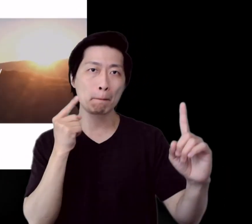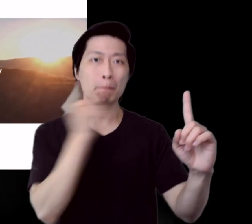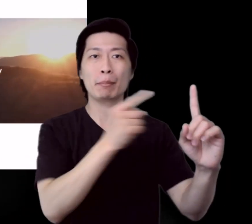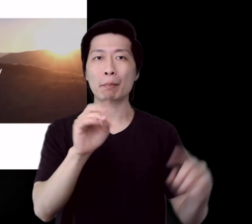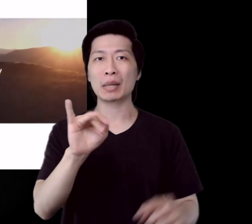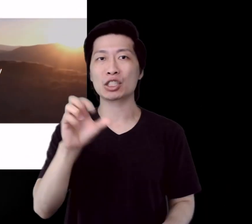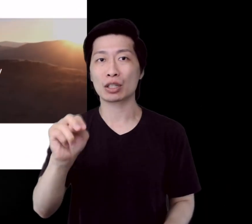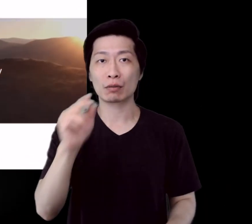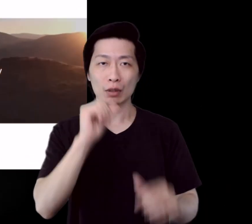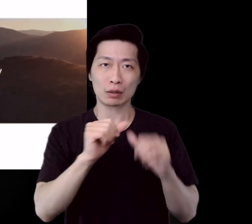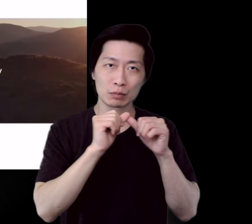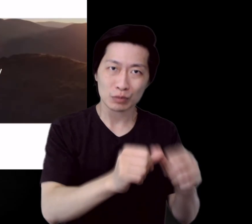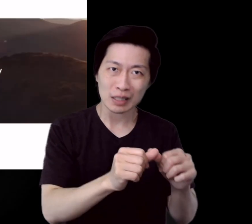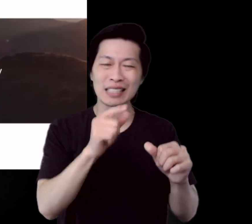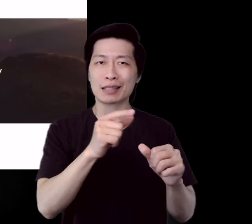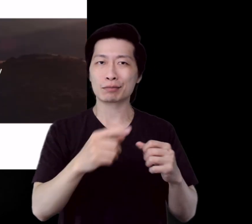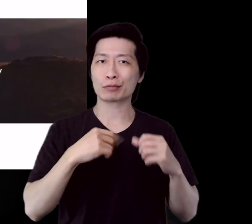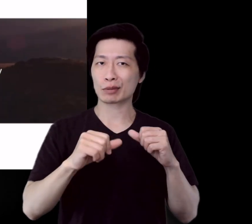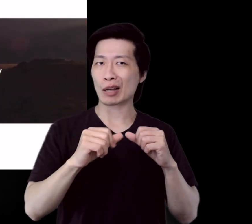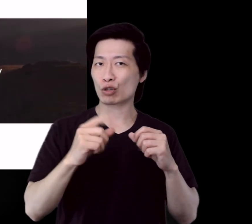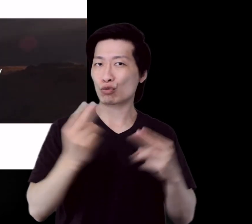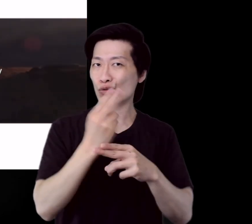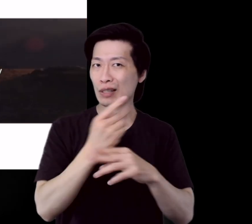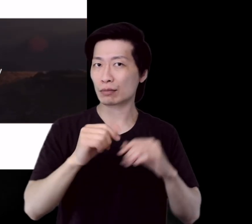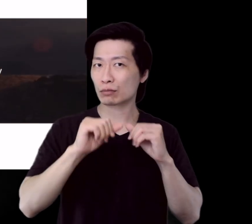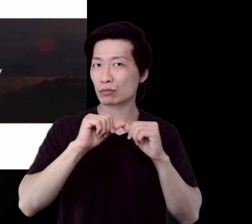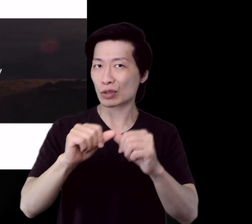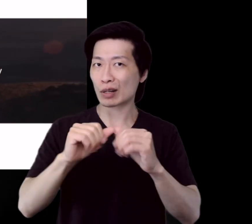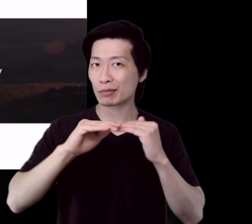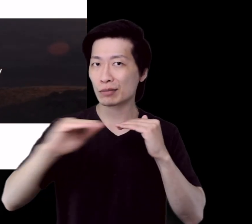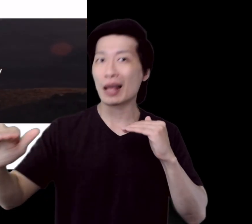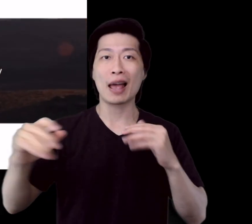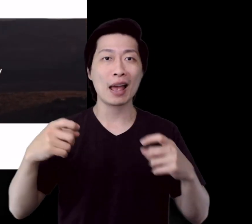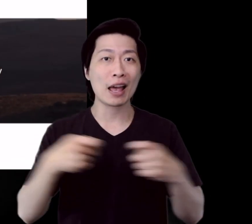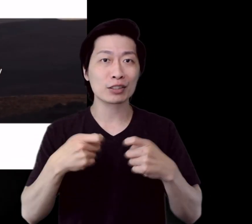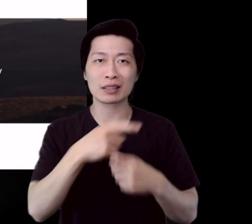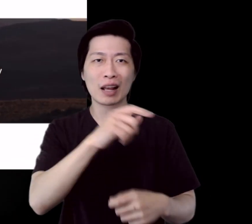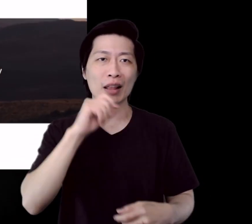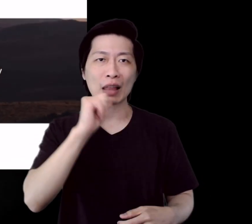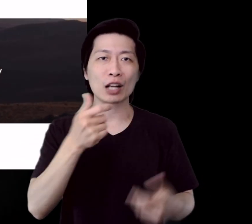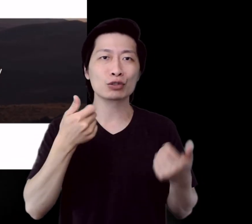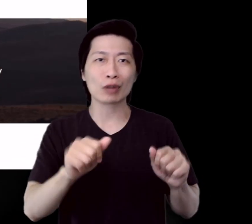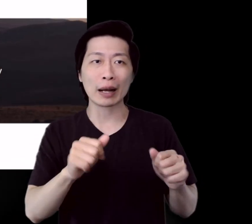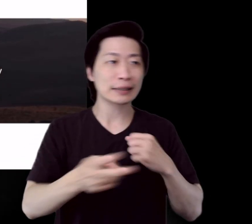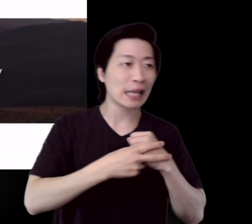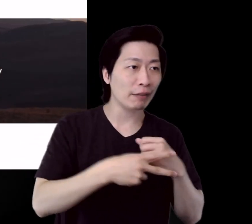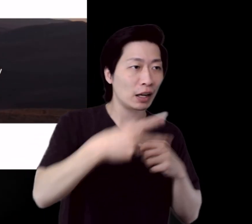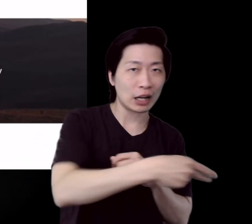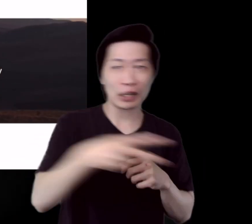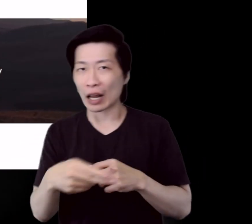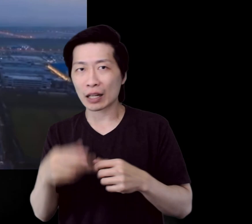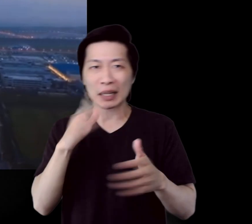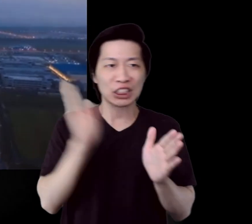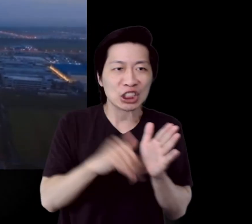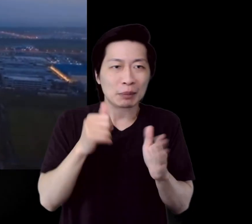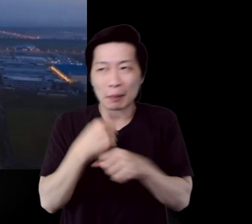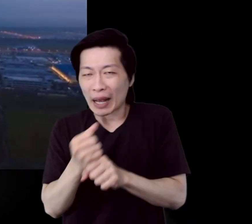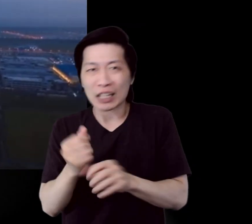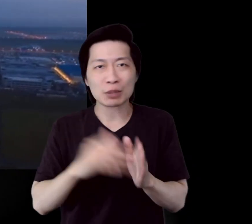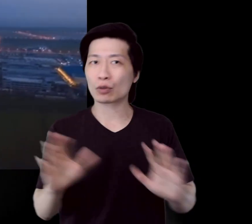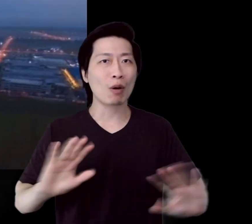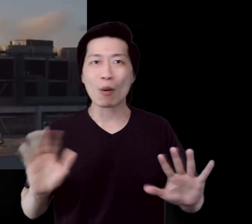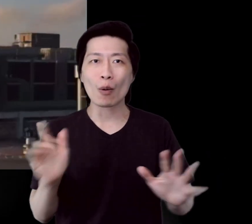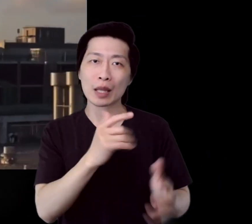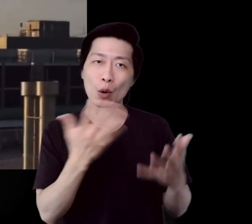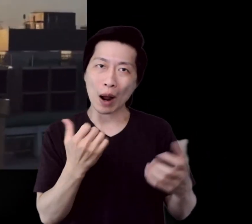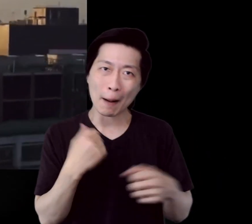not cutting any corners when it comes to making its factories. They are not trying to make it as cheap as possible. They're trying to make it